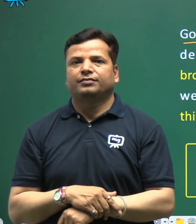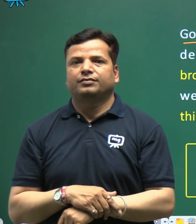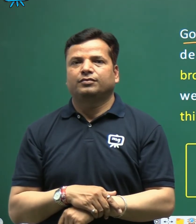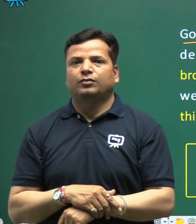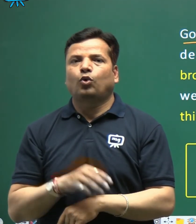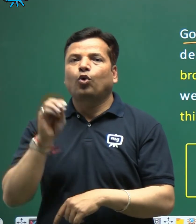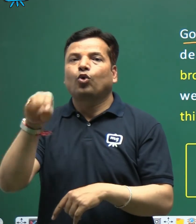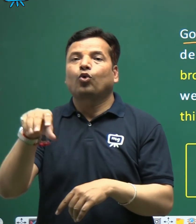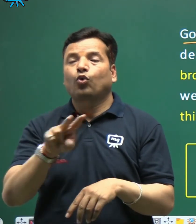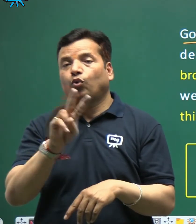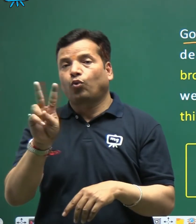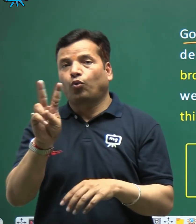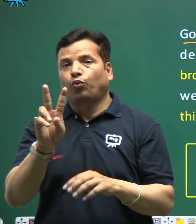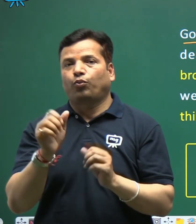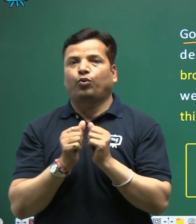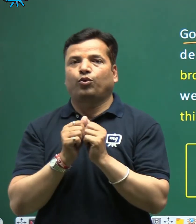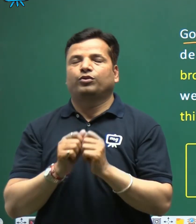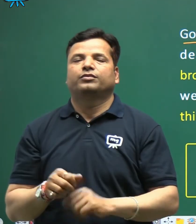took both the